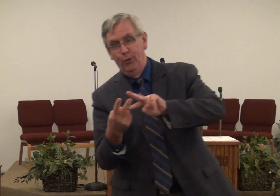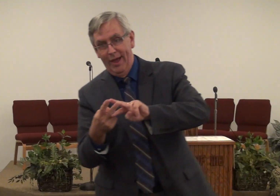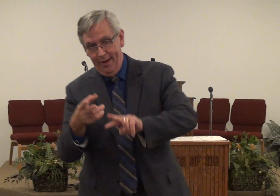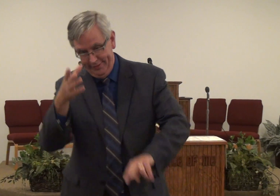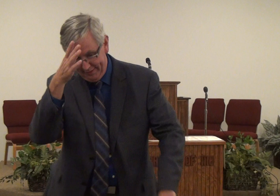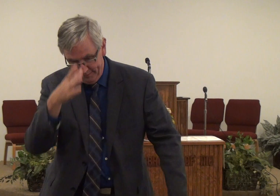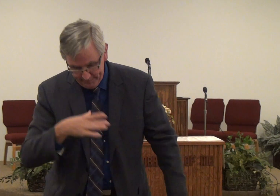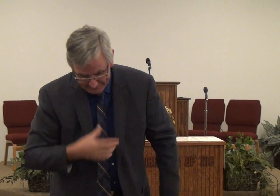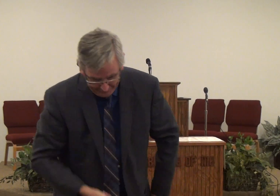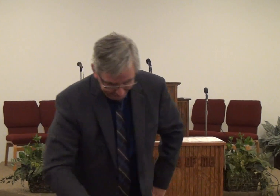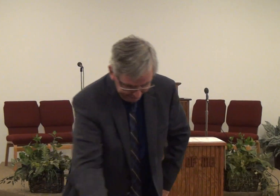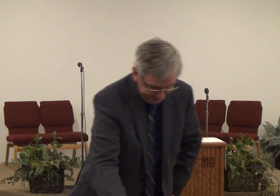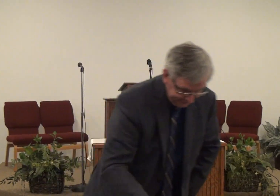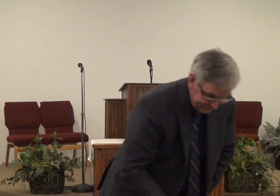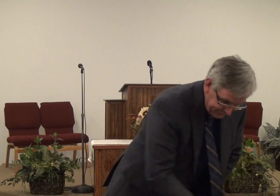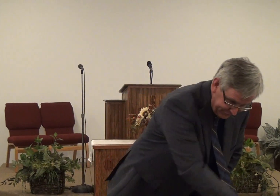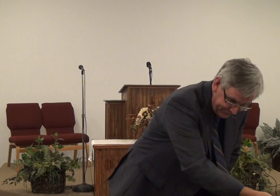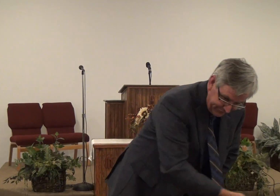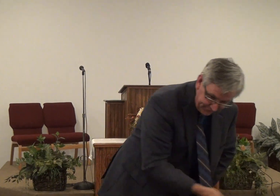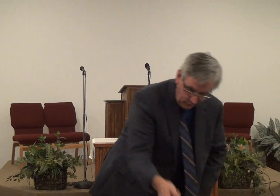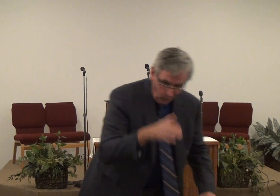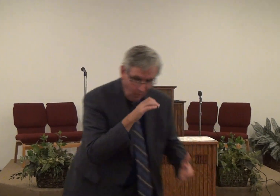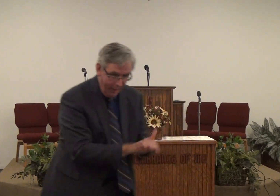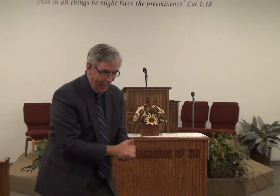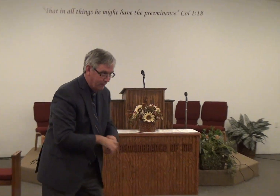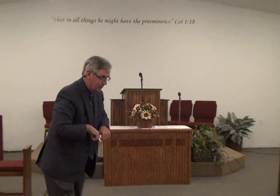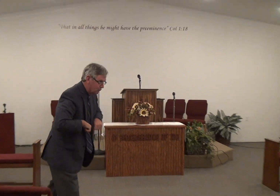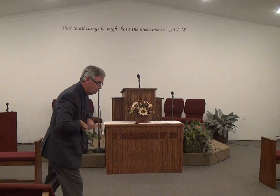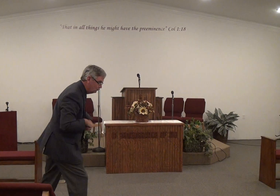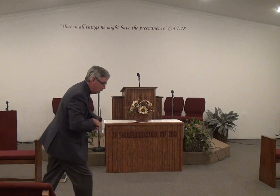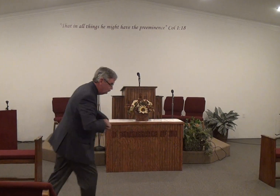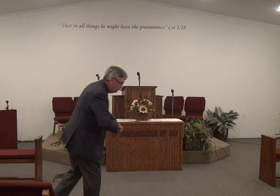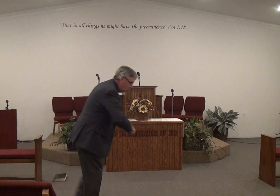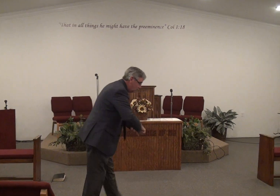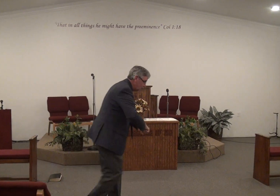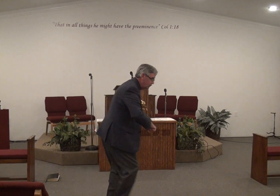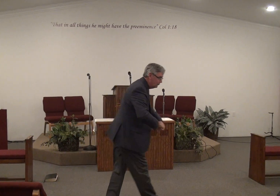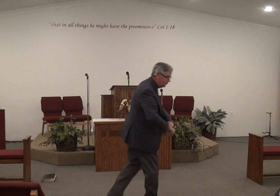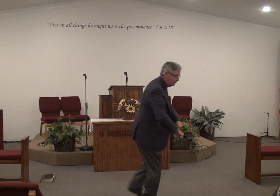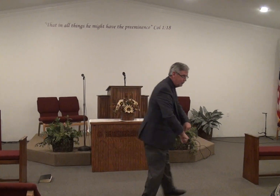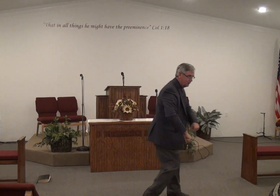Sometimes it's the other way around. The man's in there vacuuming, and the wife's out there cutting the grass.